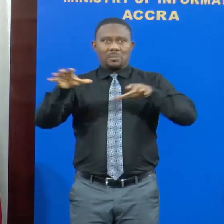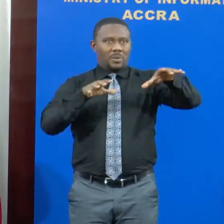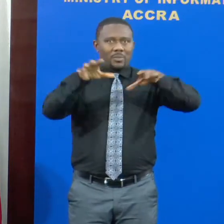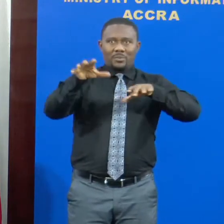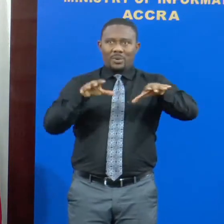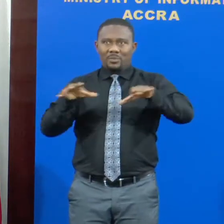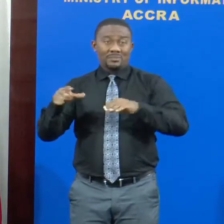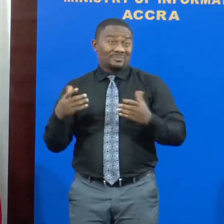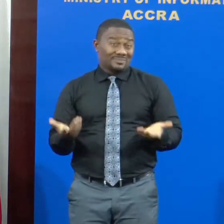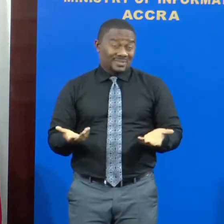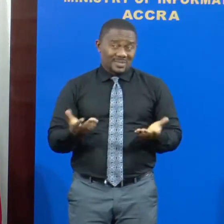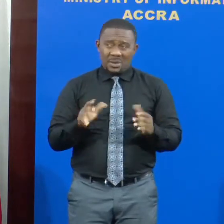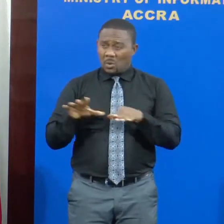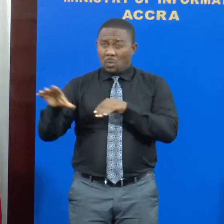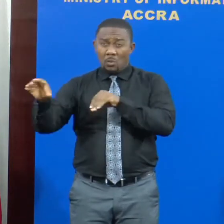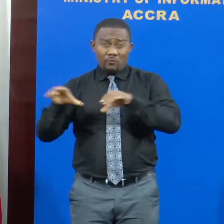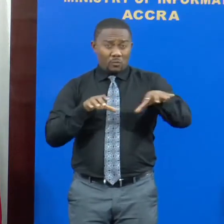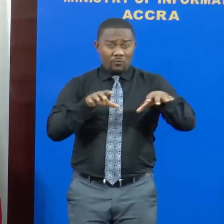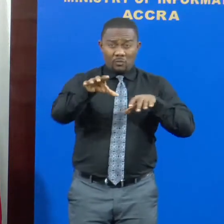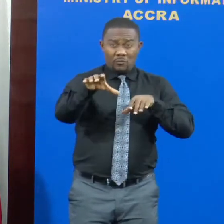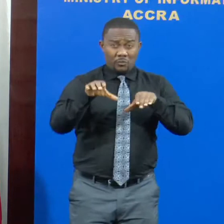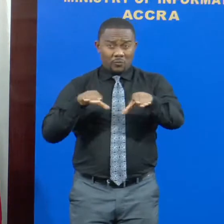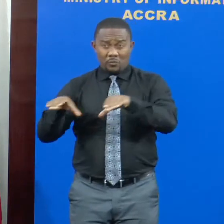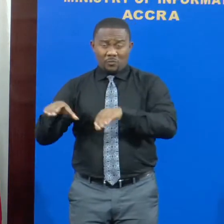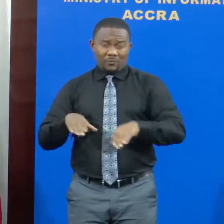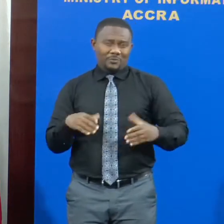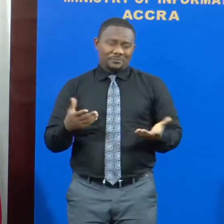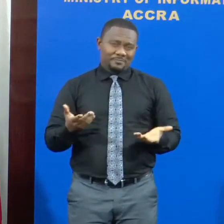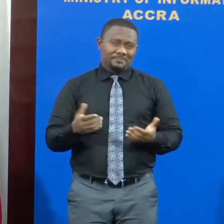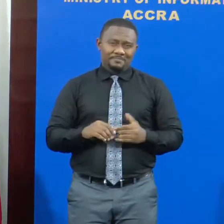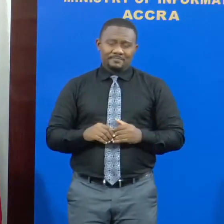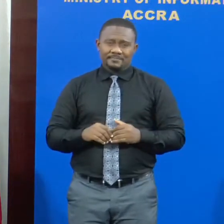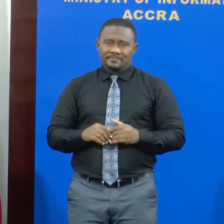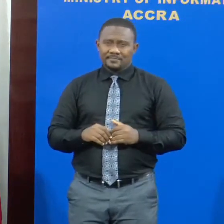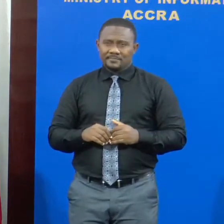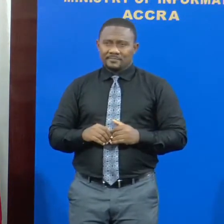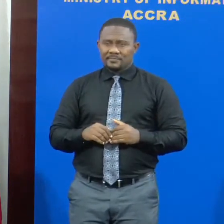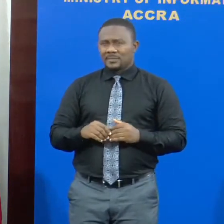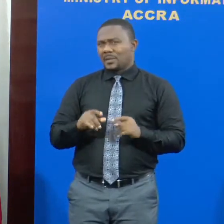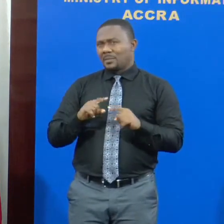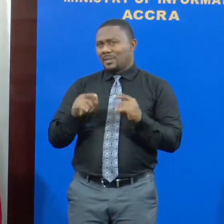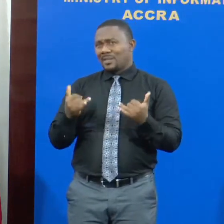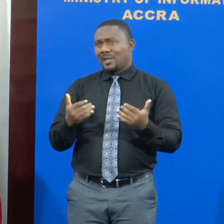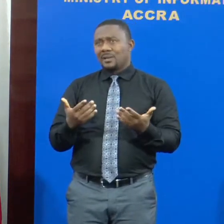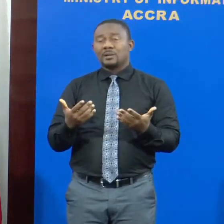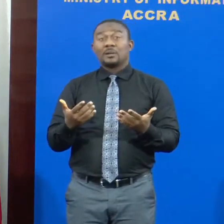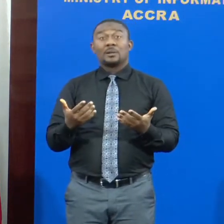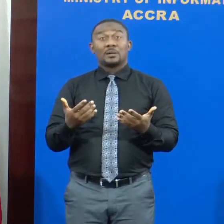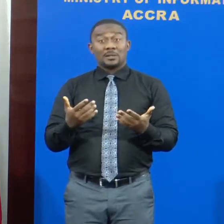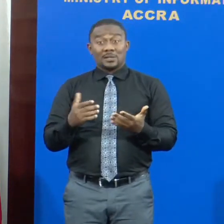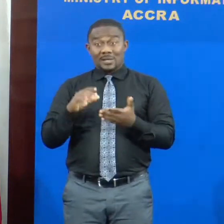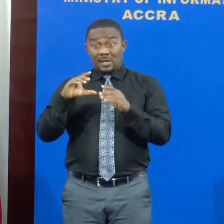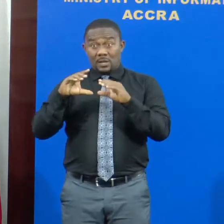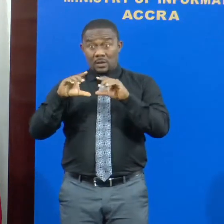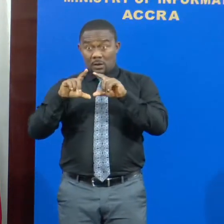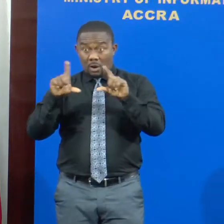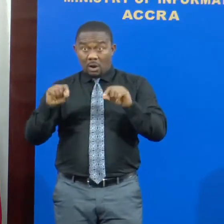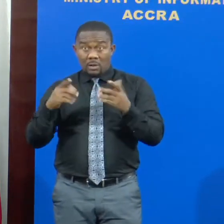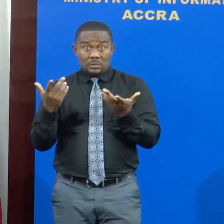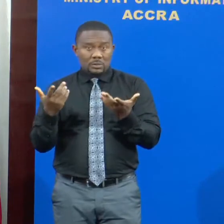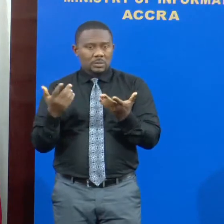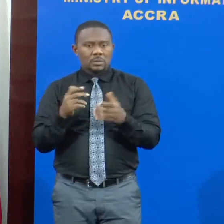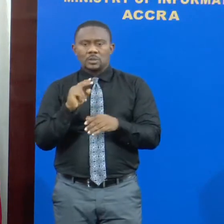for the cards at the places where they are not yet. But going forward, the cards will be where they registered, not